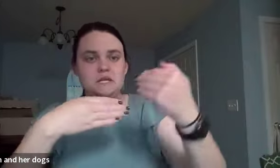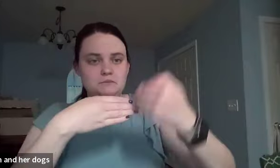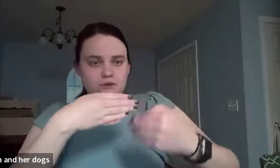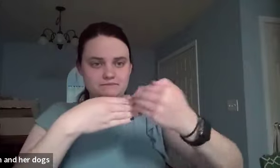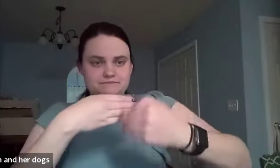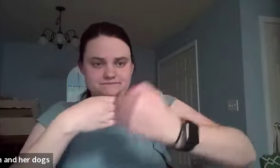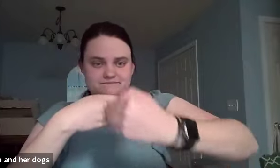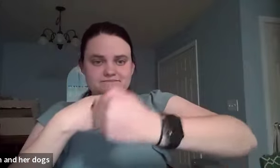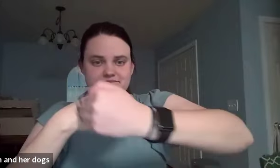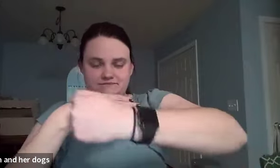Bread.